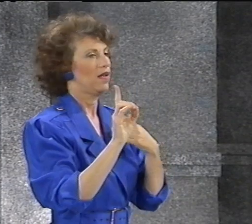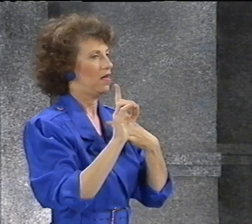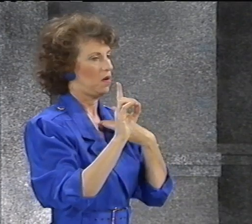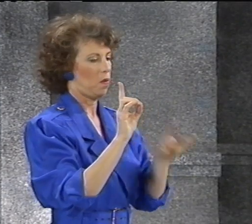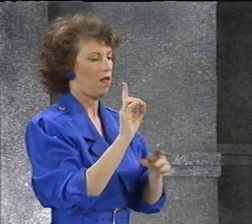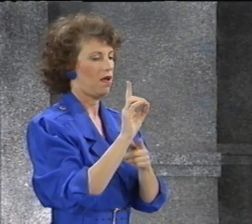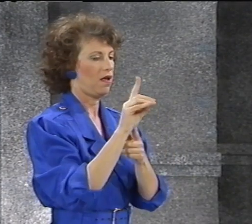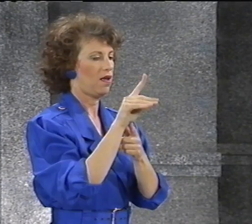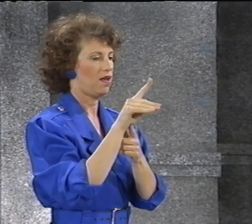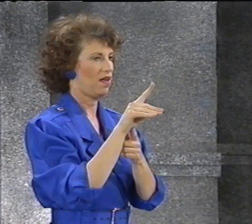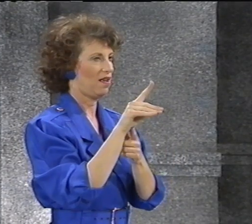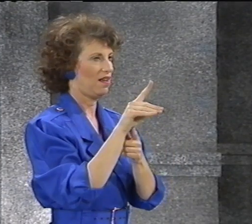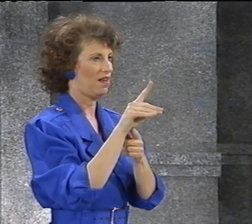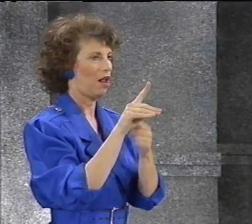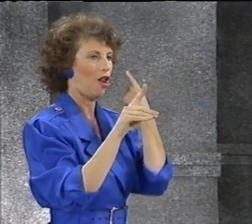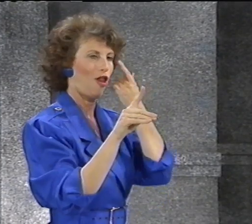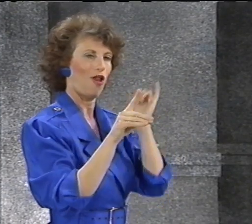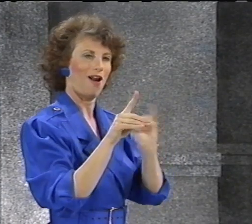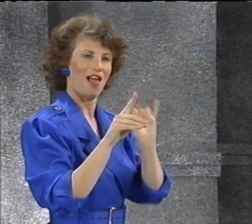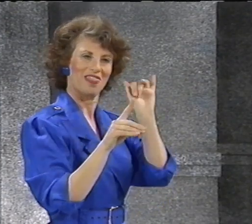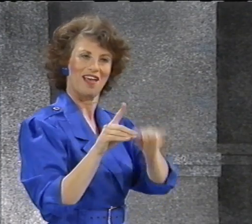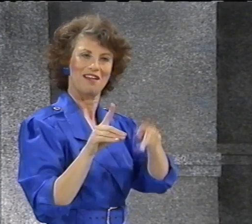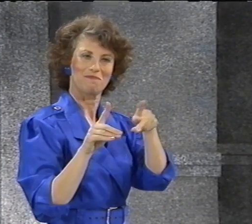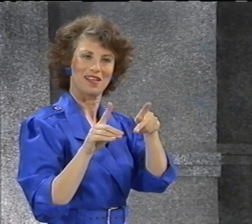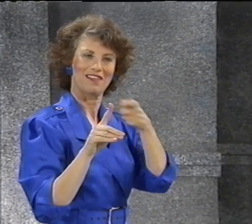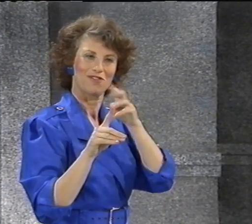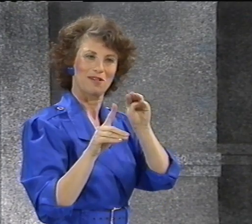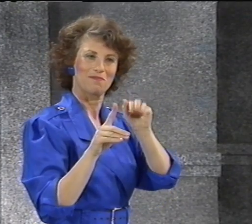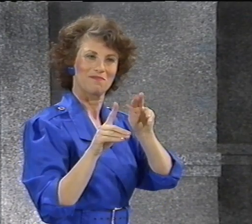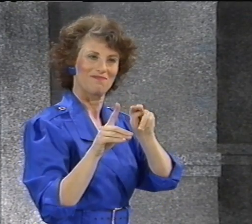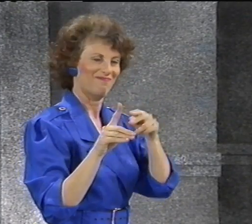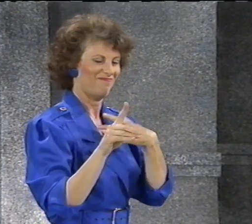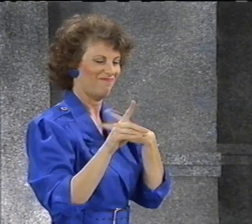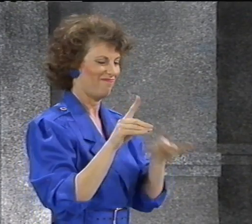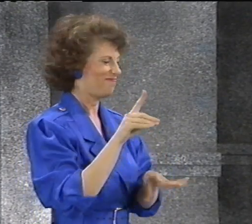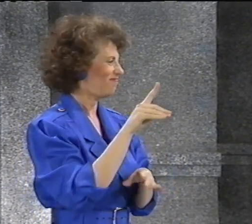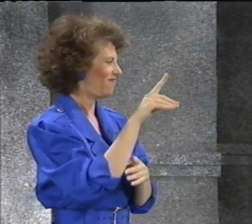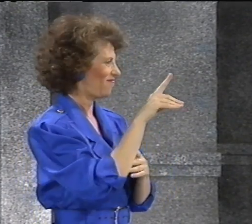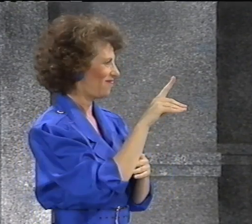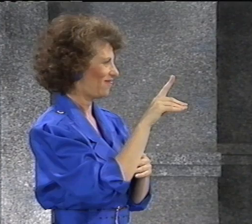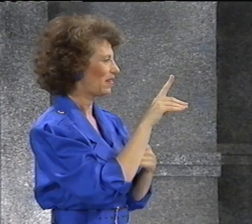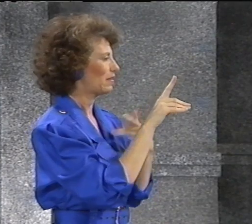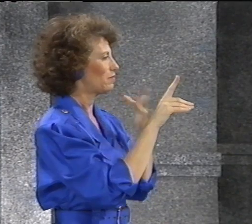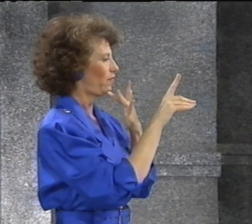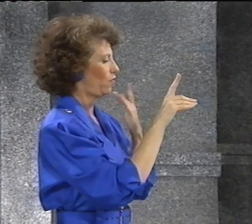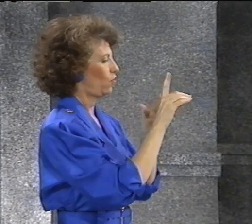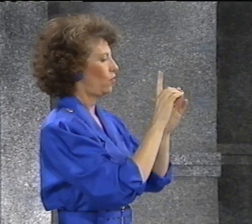However, I don't like a flattened D with all of the fingers flat because it looks like that Minnesota P.